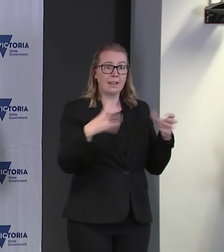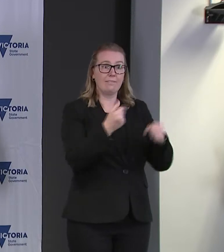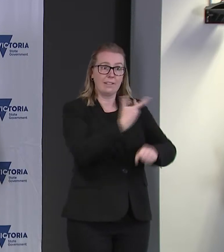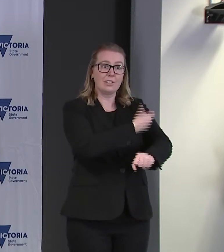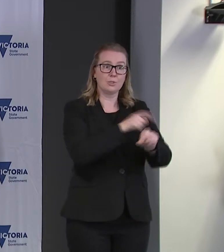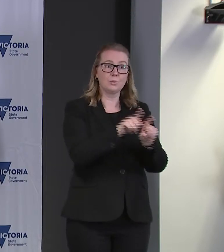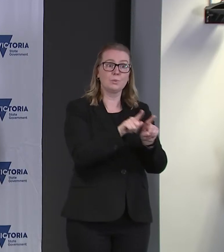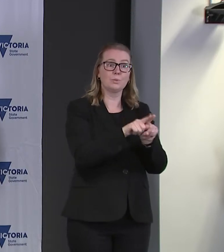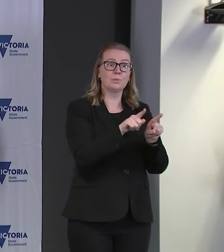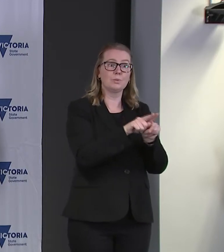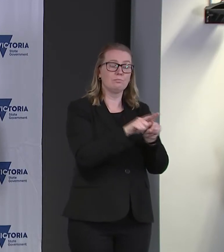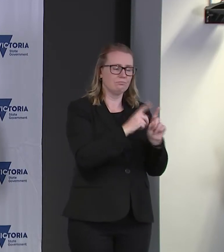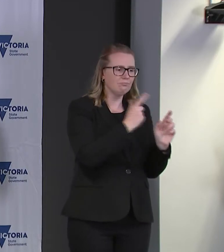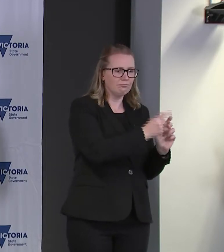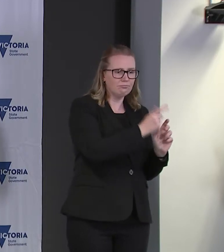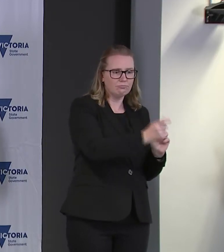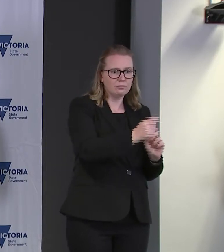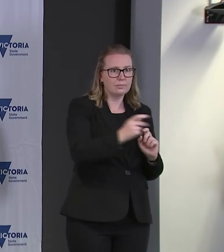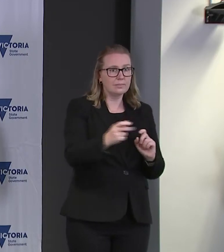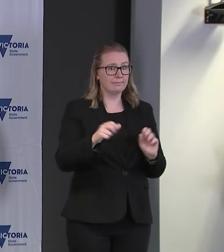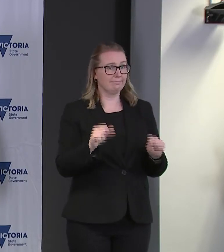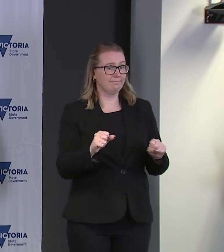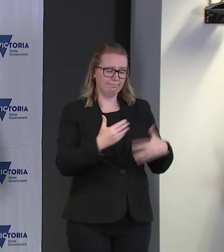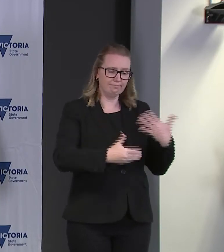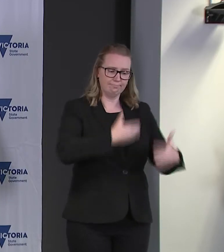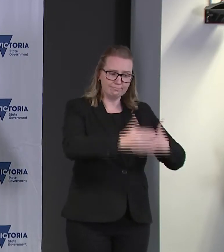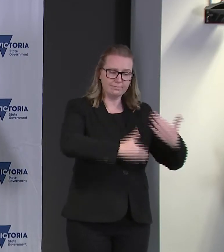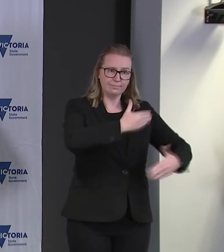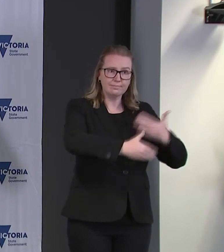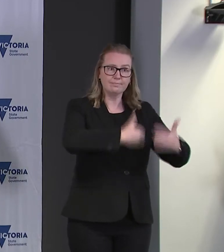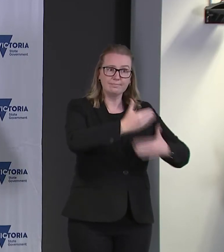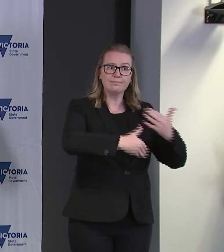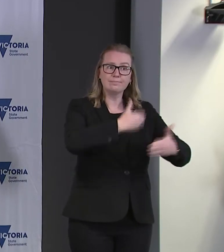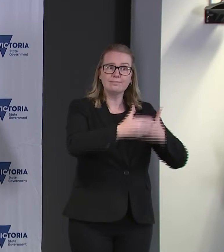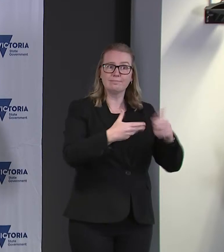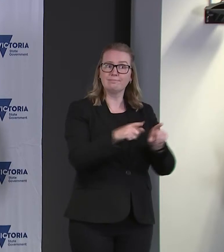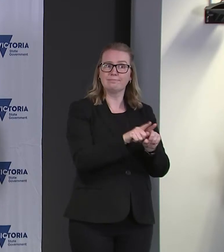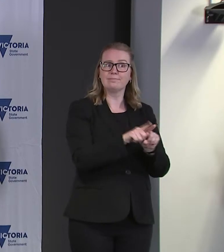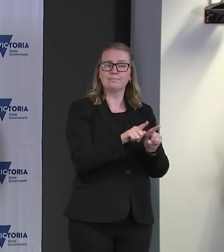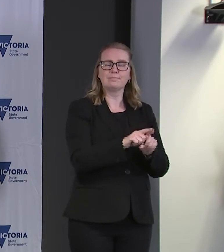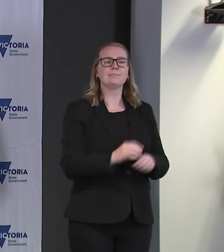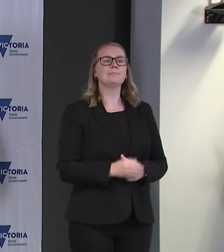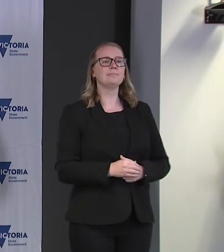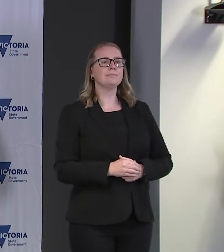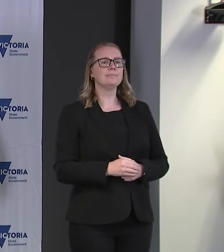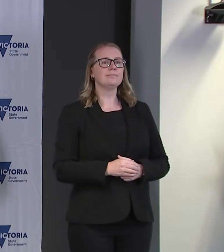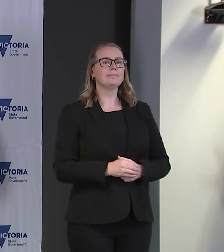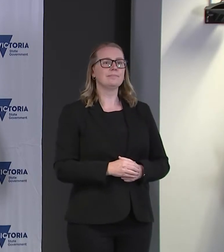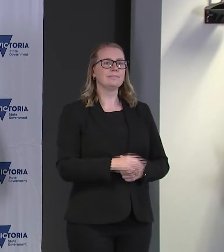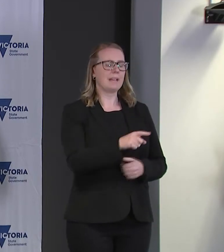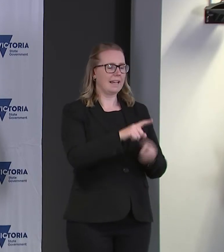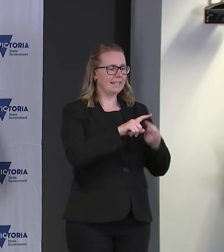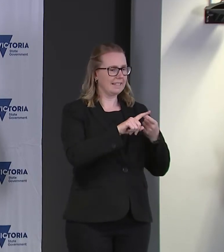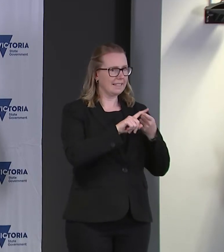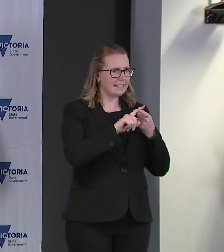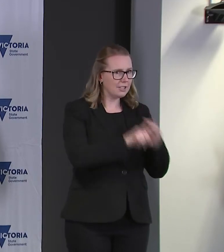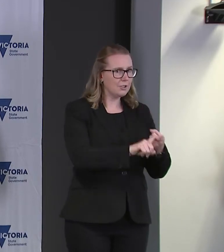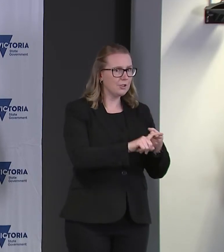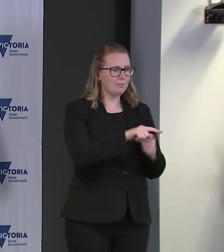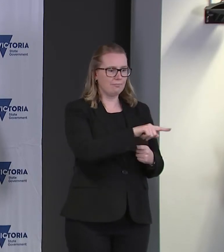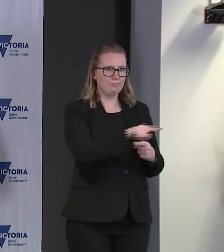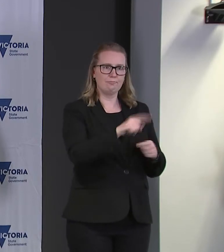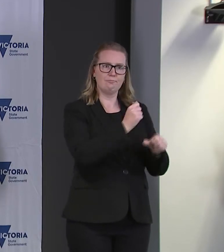they churn through them at a very fast rate in face of demand, but they continue to have the majority